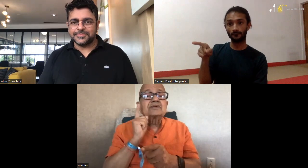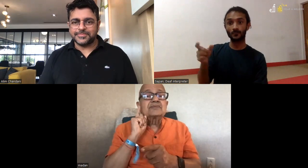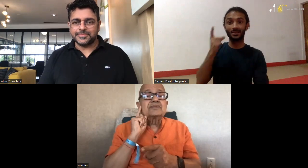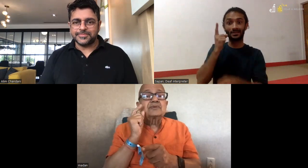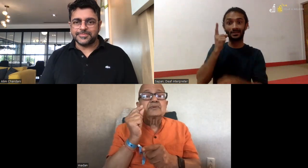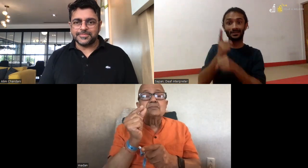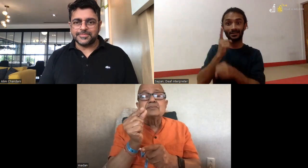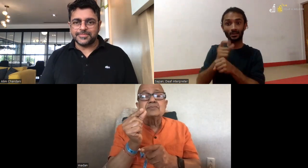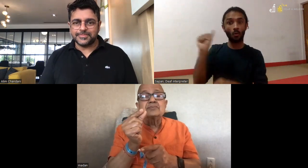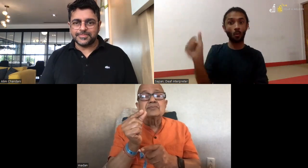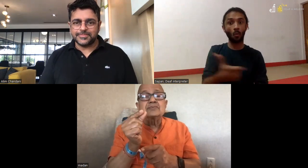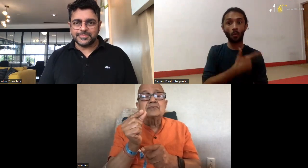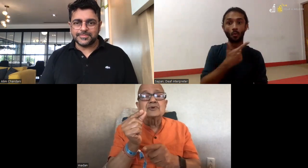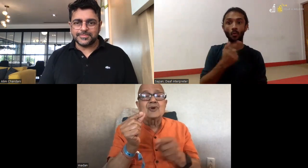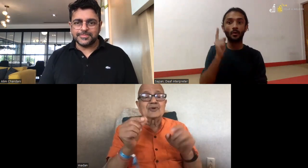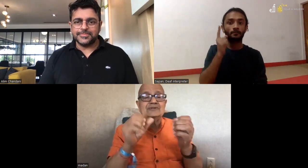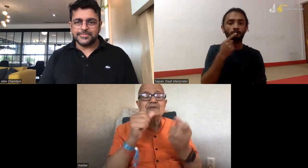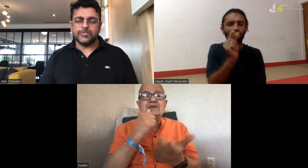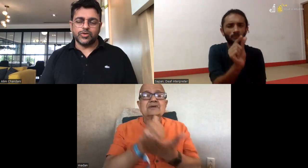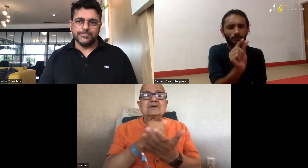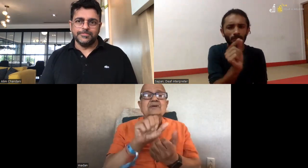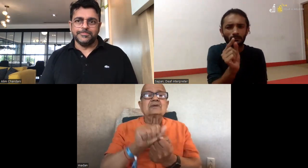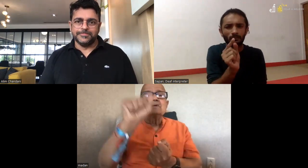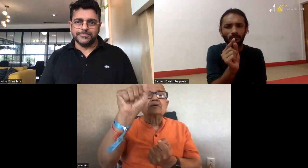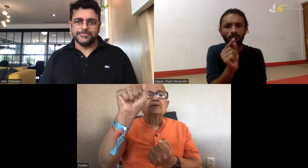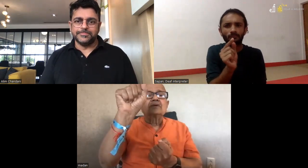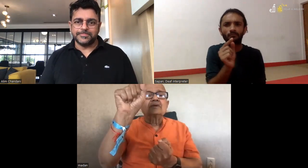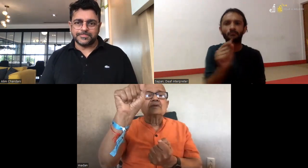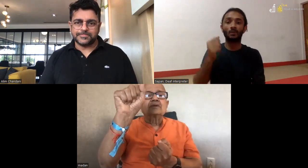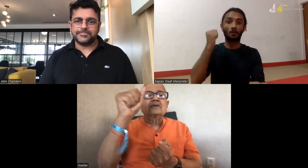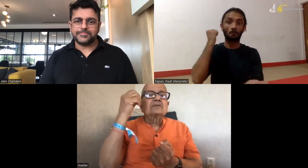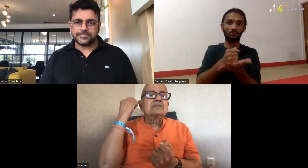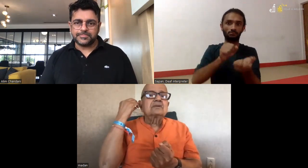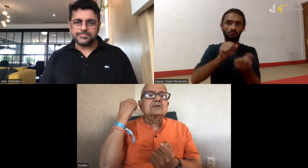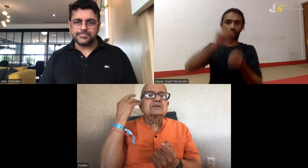Yeah. Yeah, I have a question.